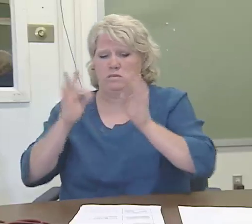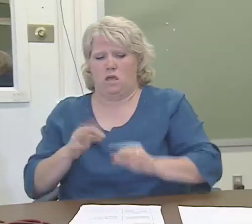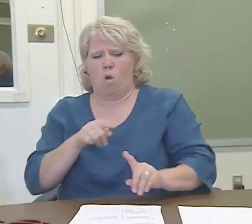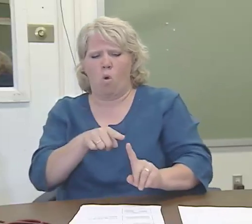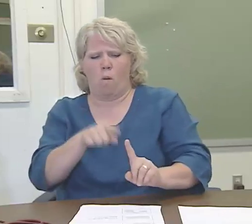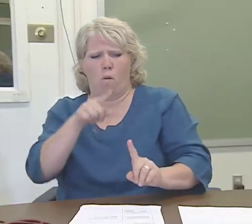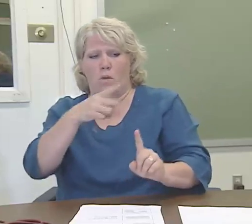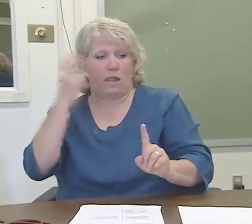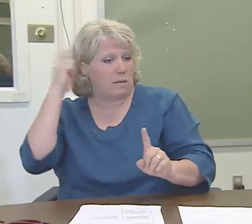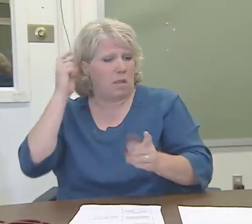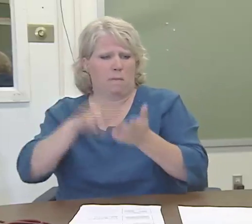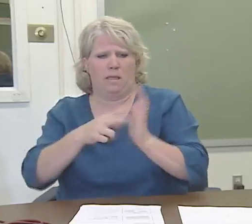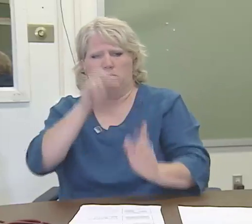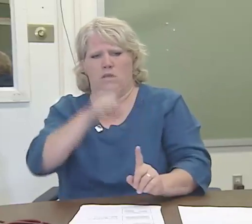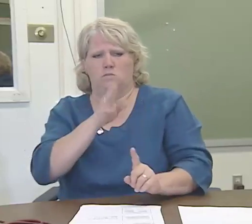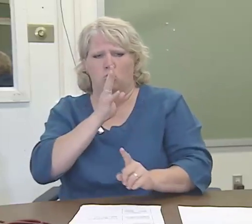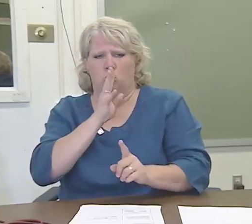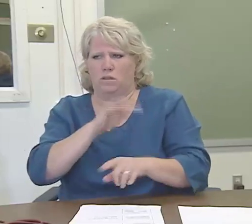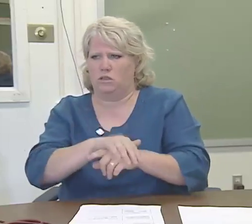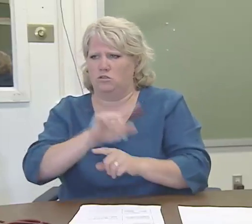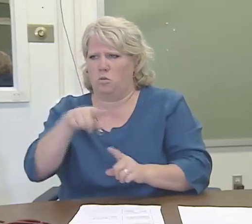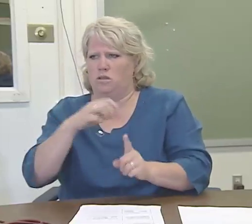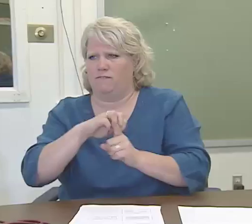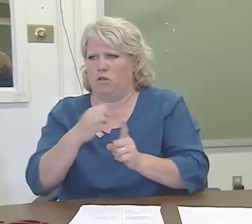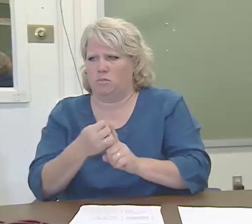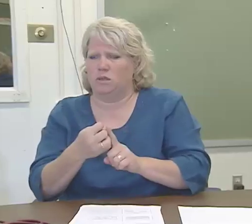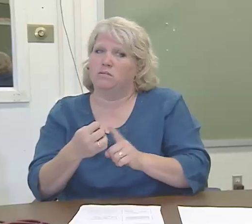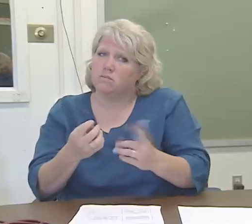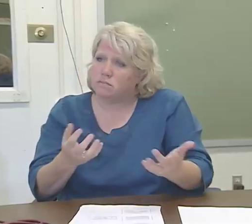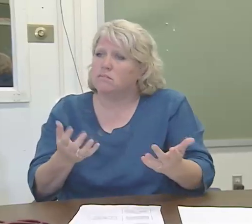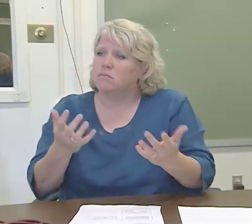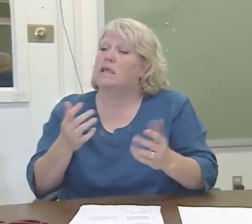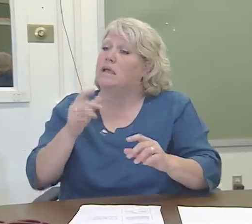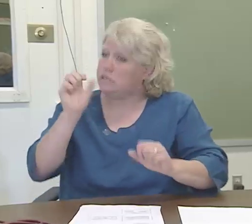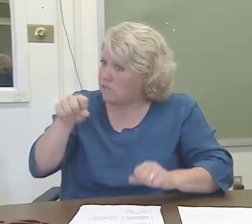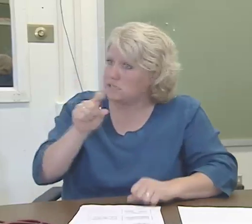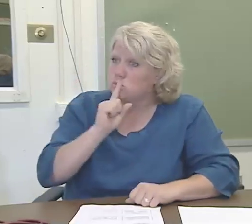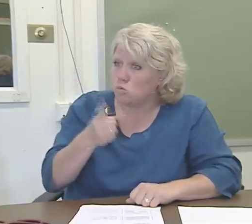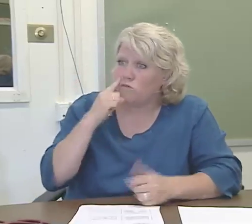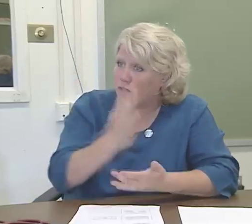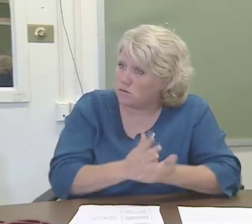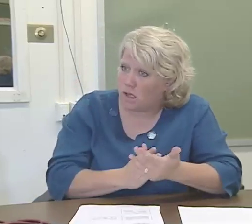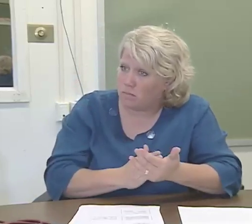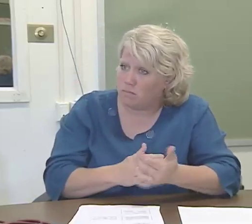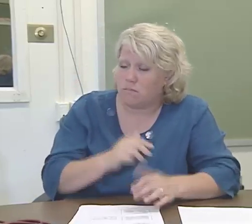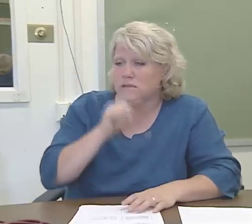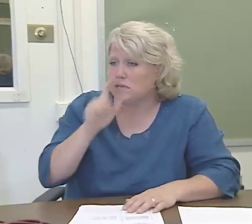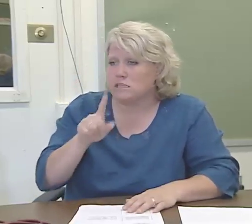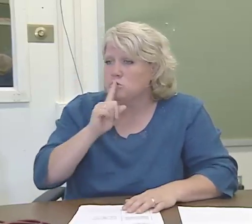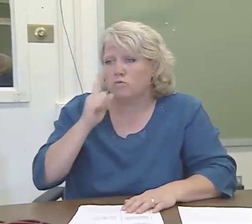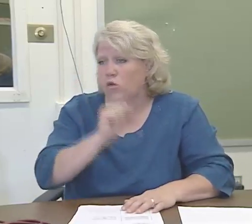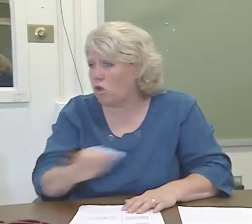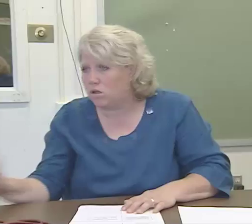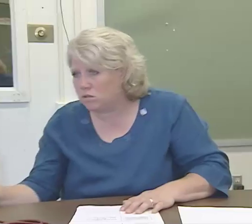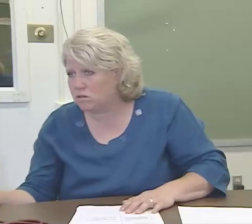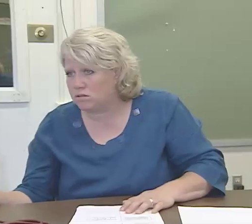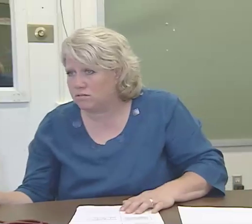For people who assume that a child with a cochlear implant should only have access to spoken English, that